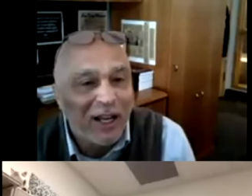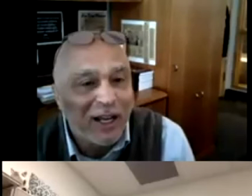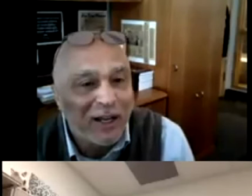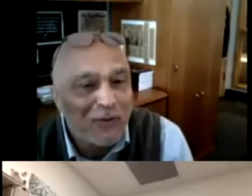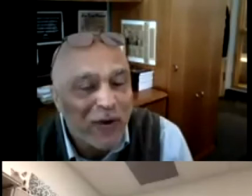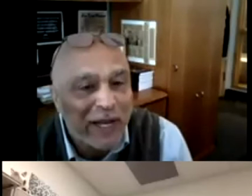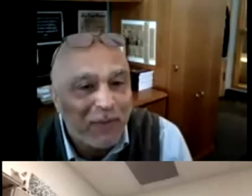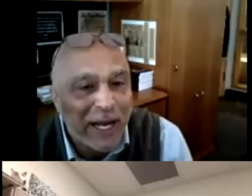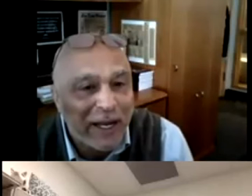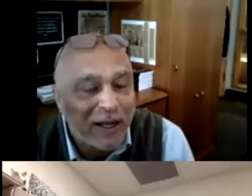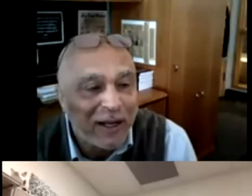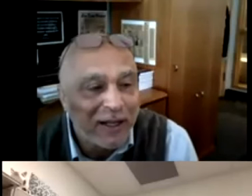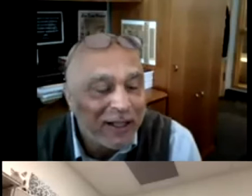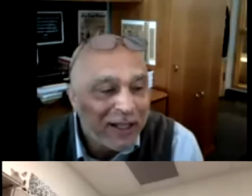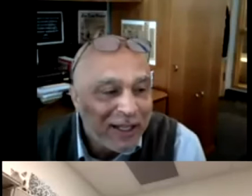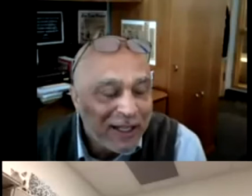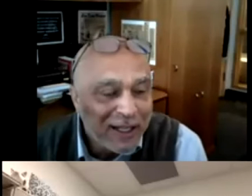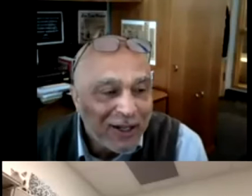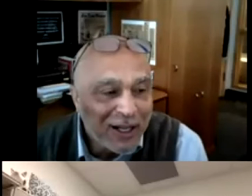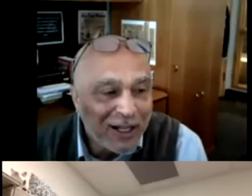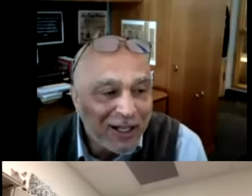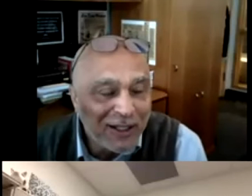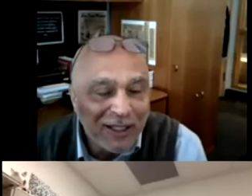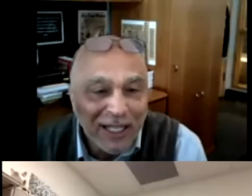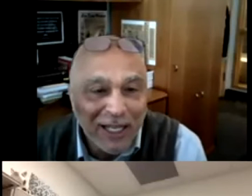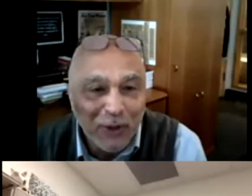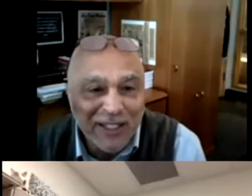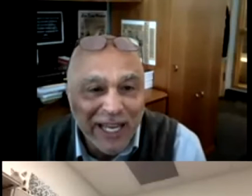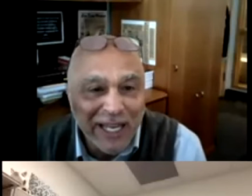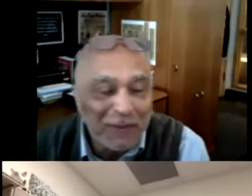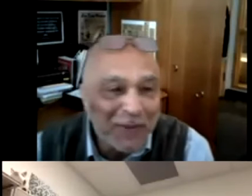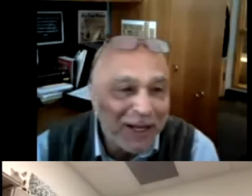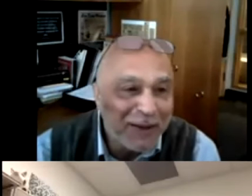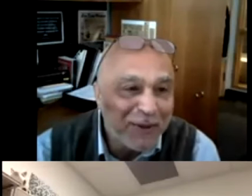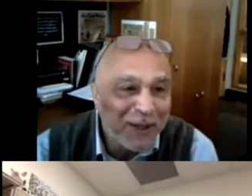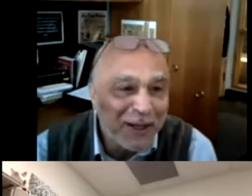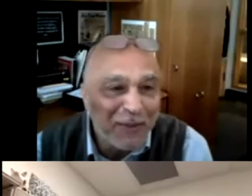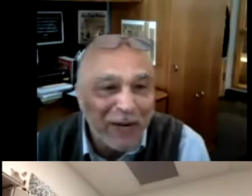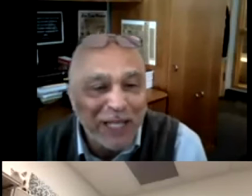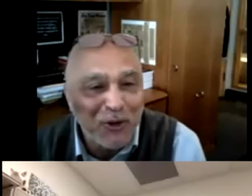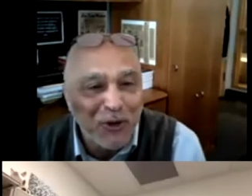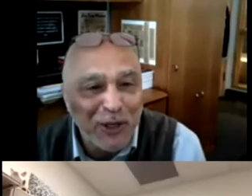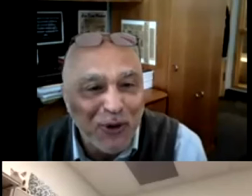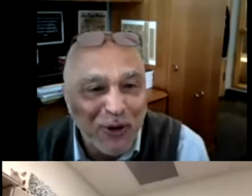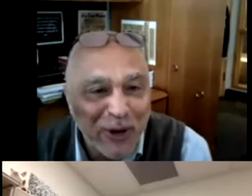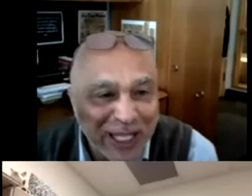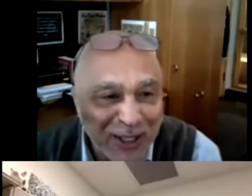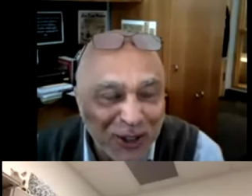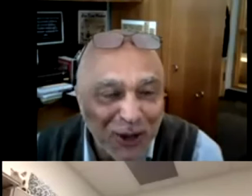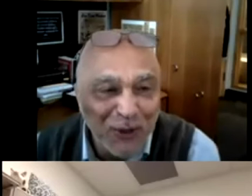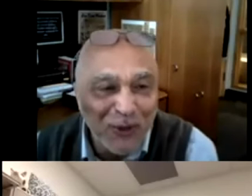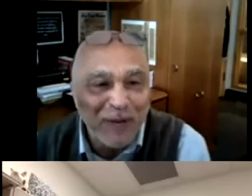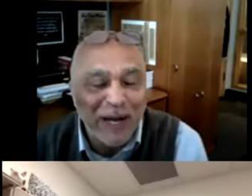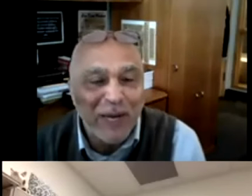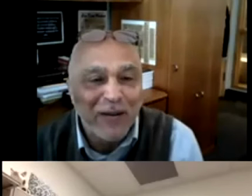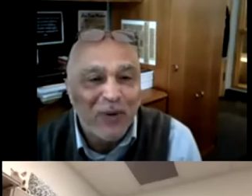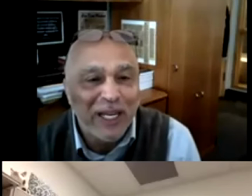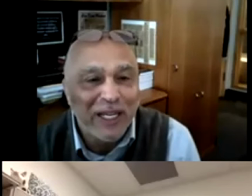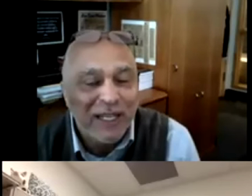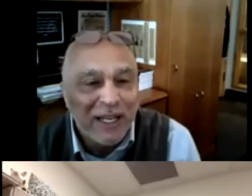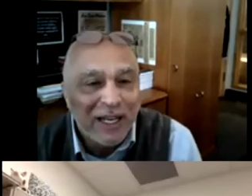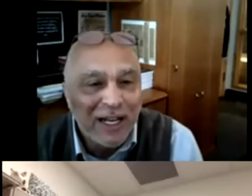King, read by, I don't want to get sad. Mike Wade's doing good work where he is, so read by